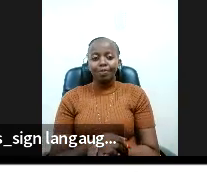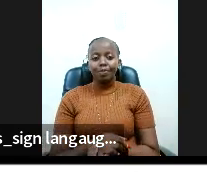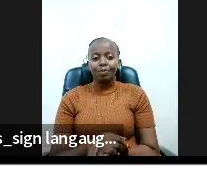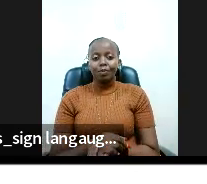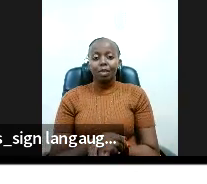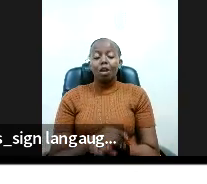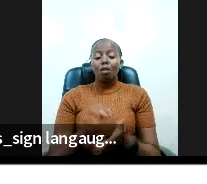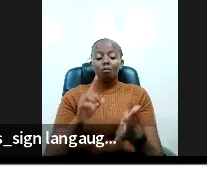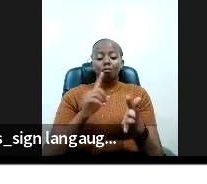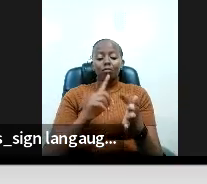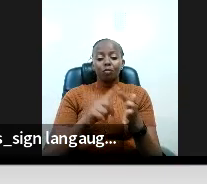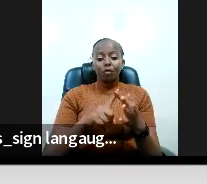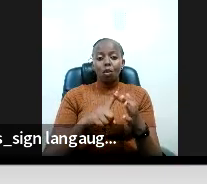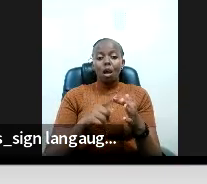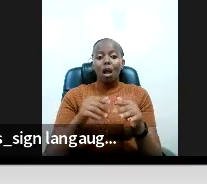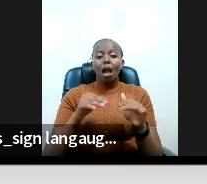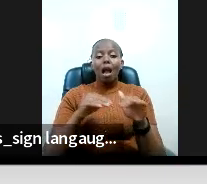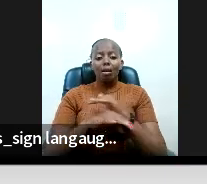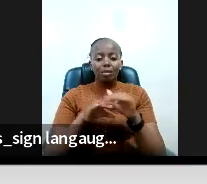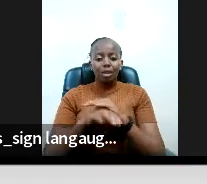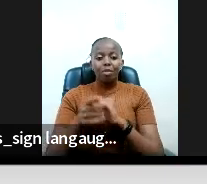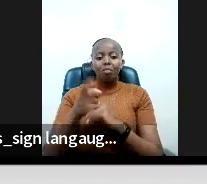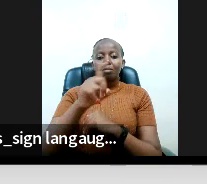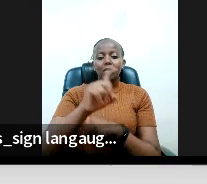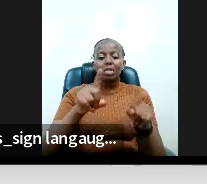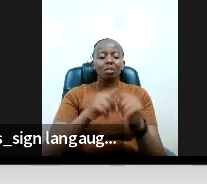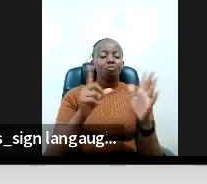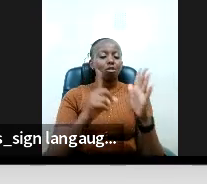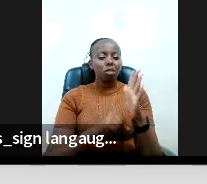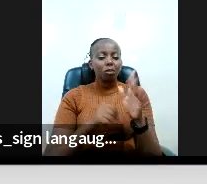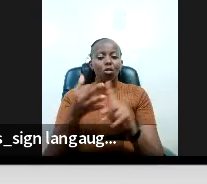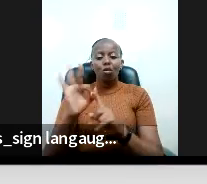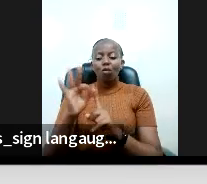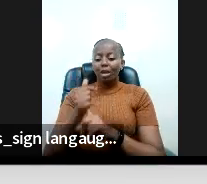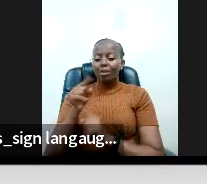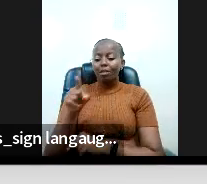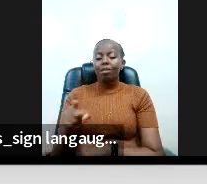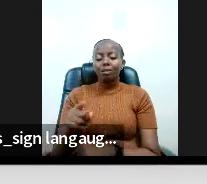4, it increases accessibility and affordability of prosthetic limbs.